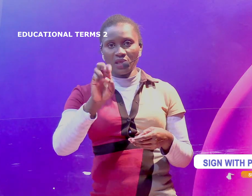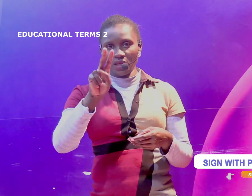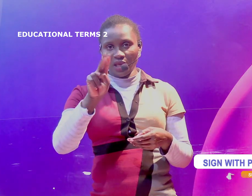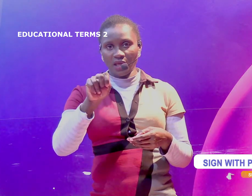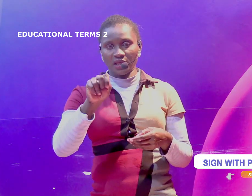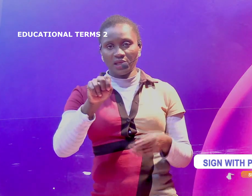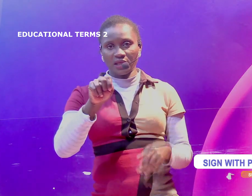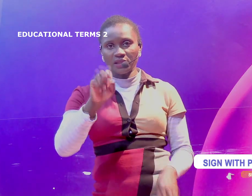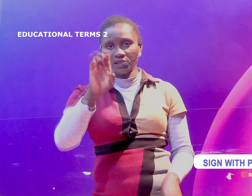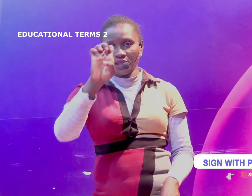E-V-E-N, like this,